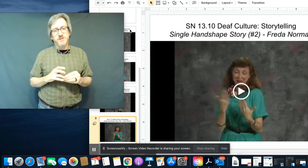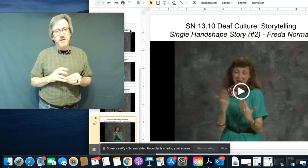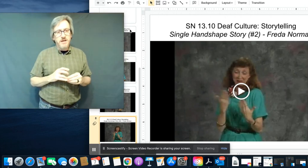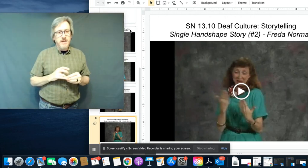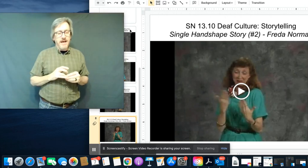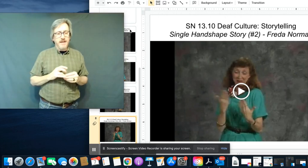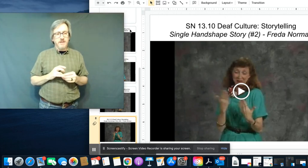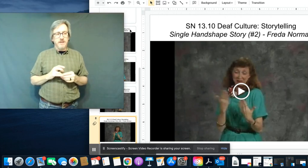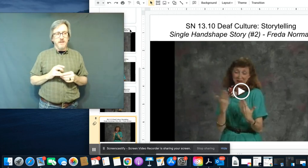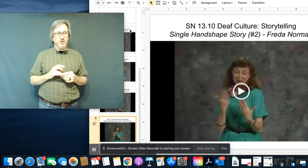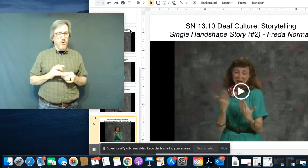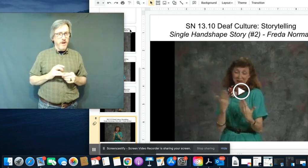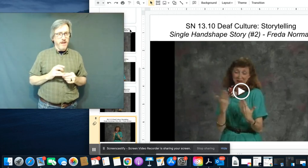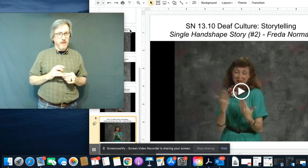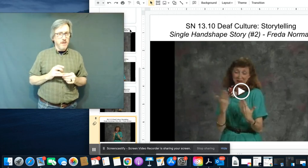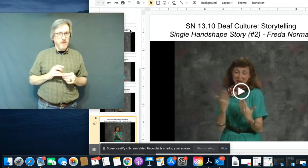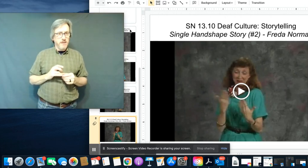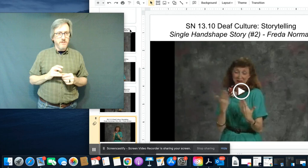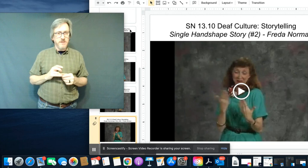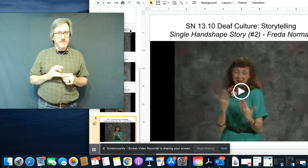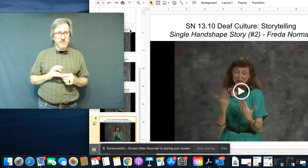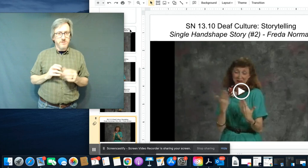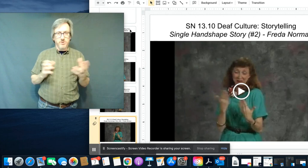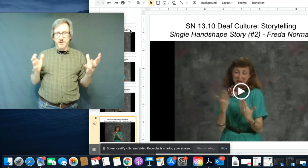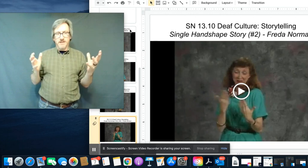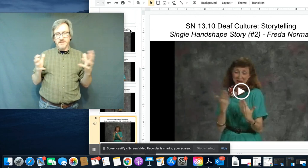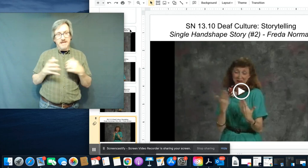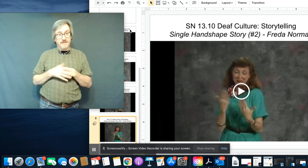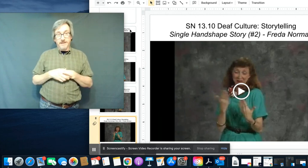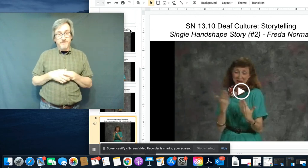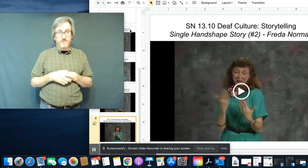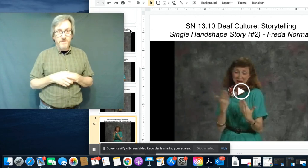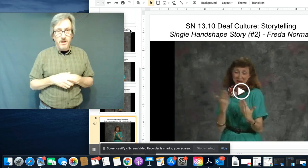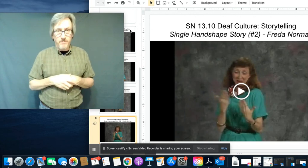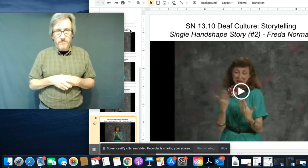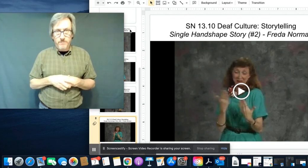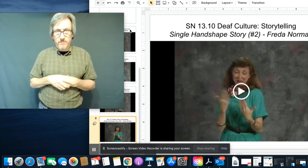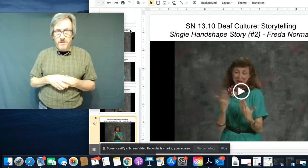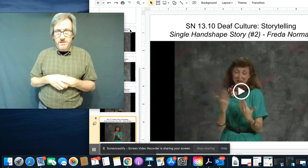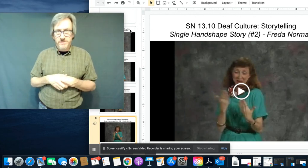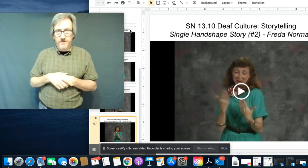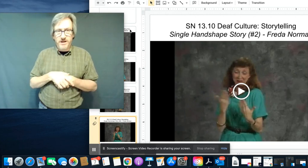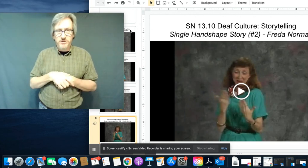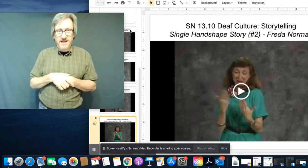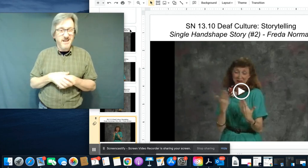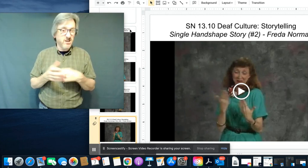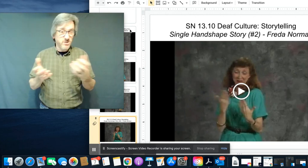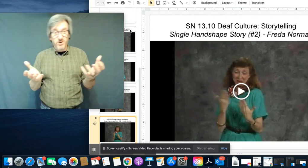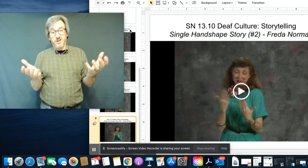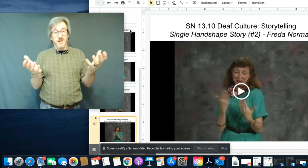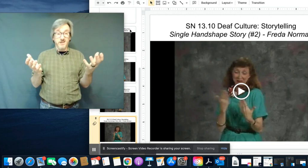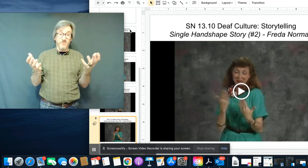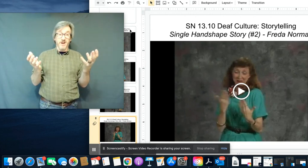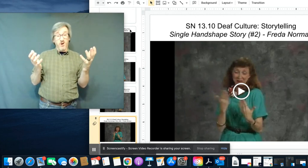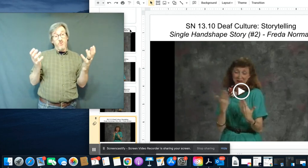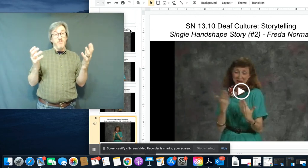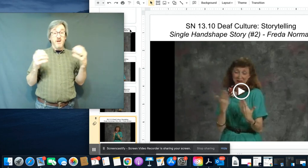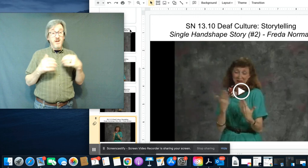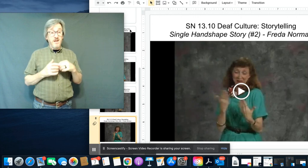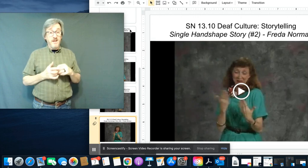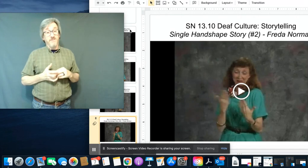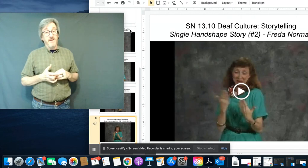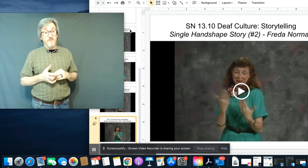videos and enjoy this storytelling technique. It's very entertaining. It's also a good thing to bring